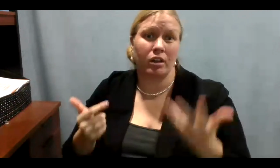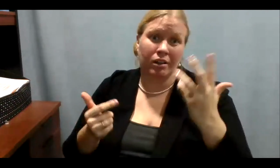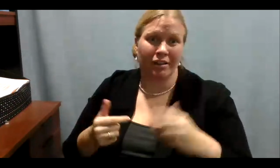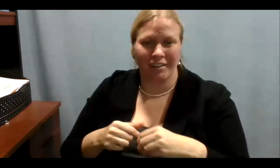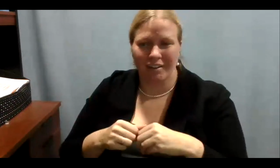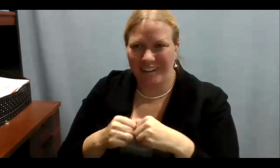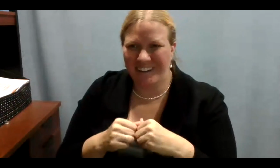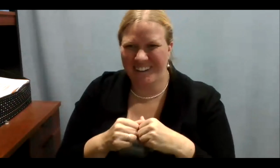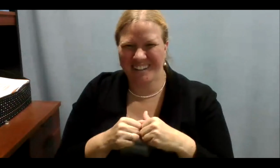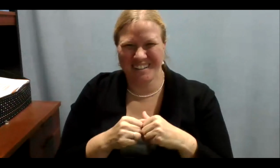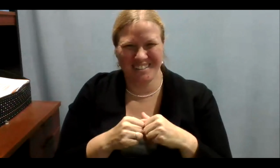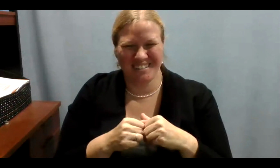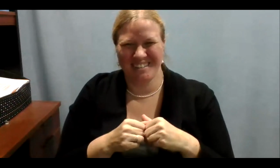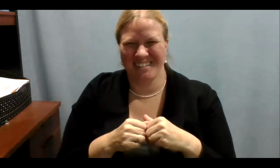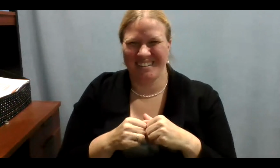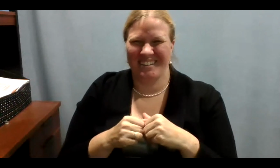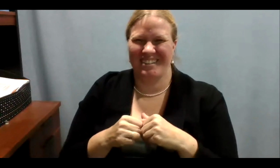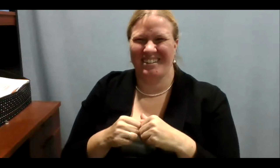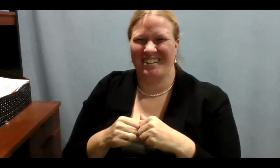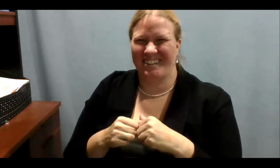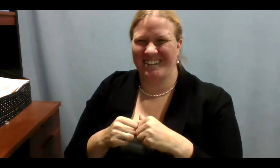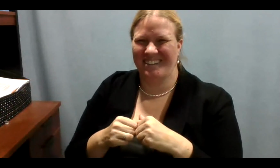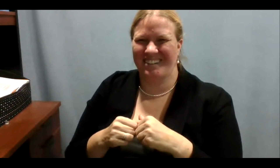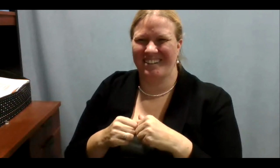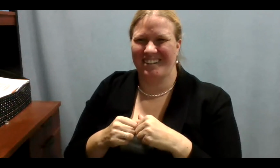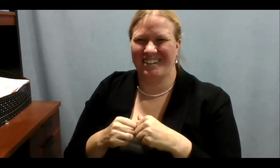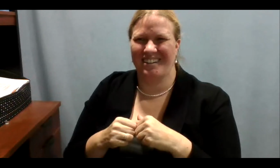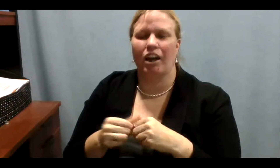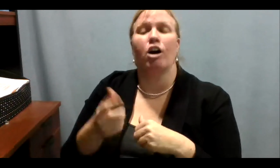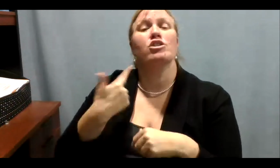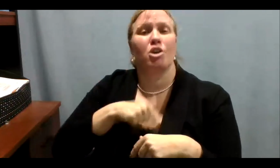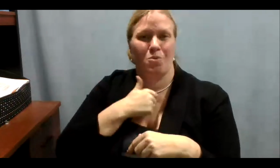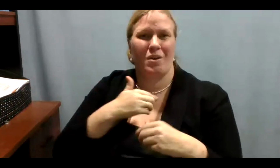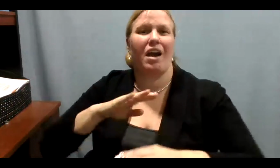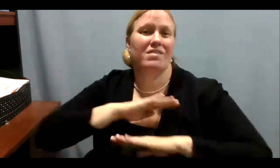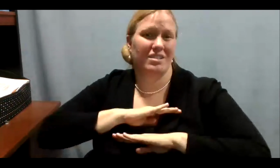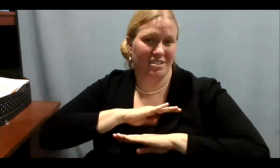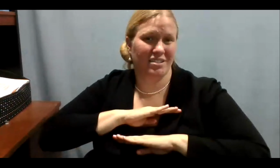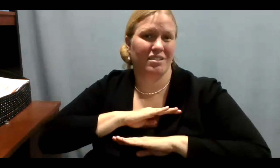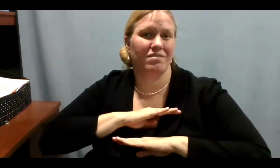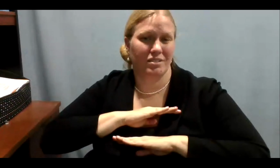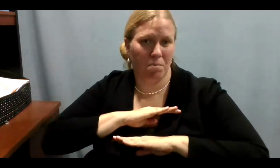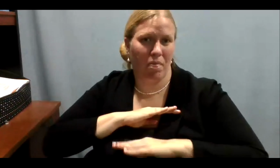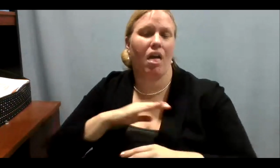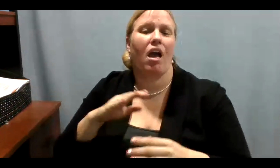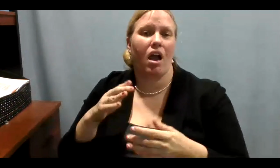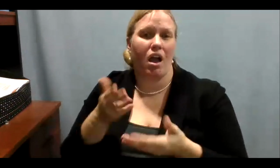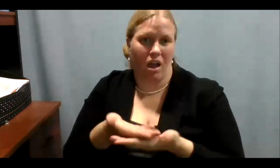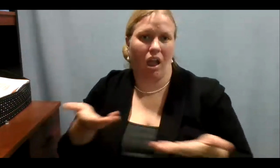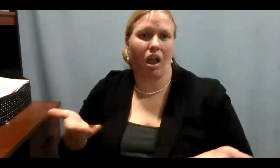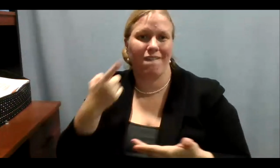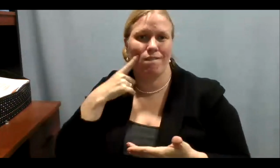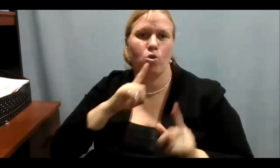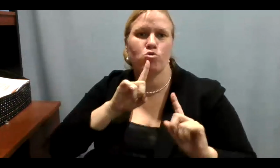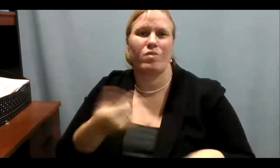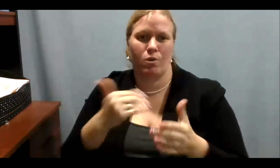And so we have sufficient supply as we transition through to be able to reorder for our vaccines.